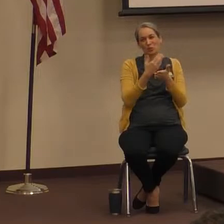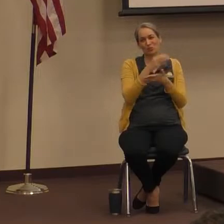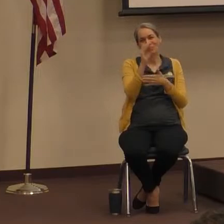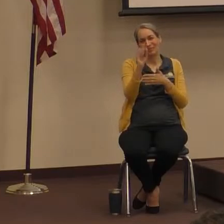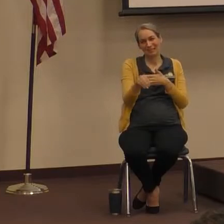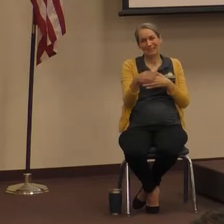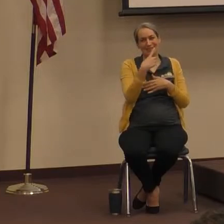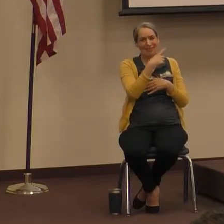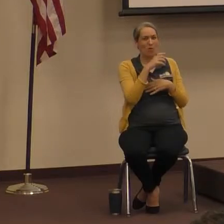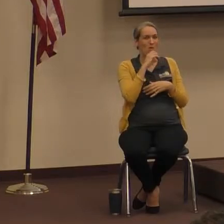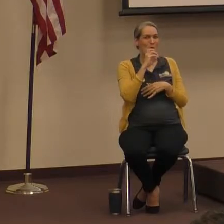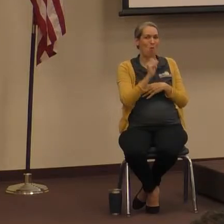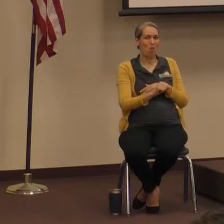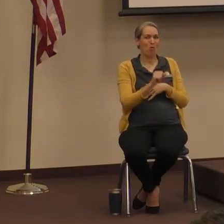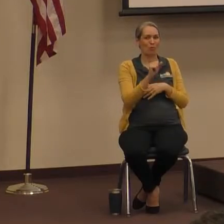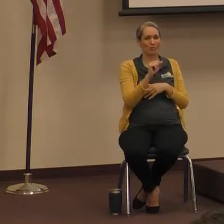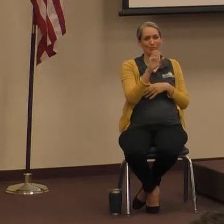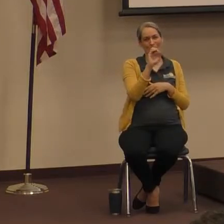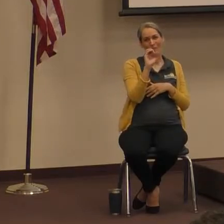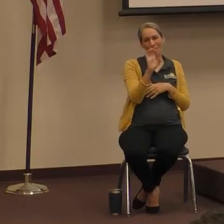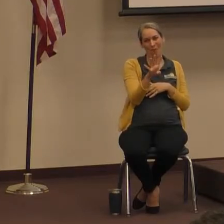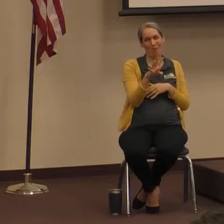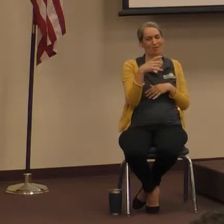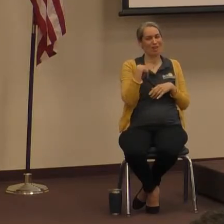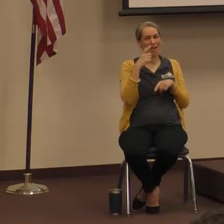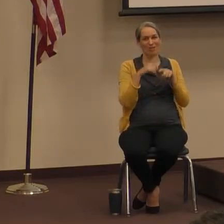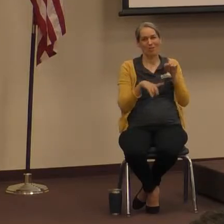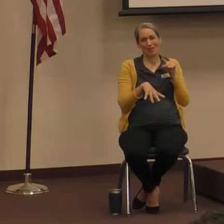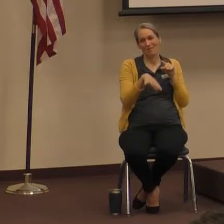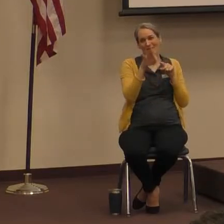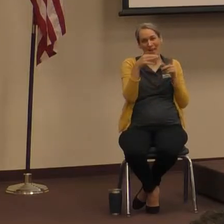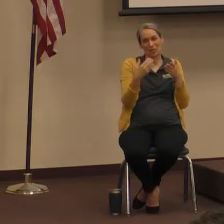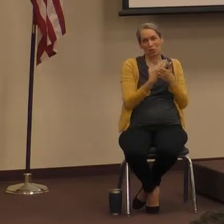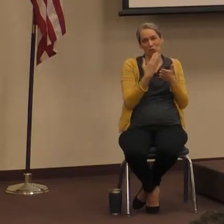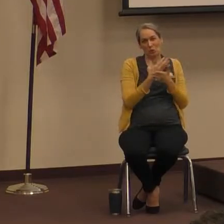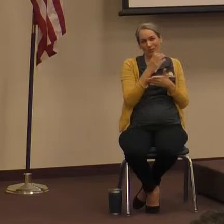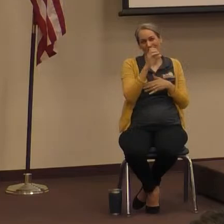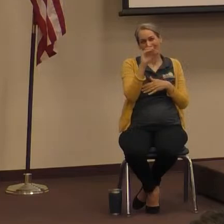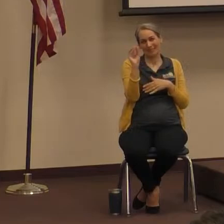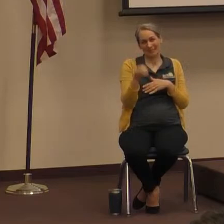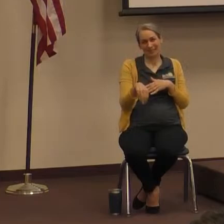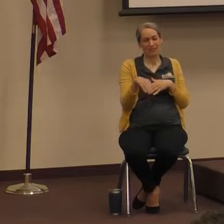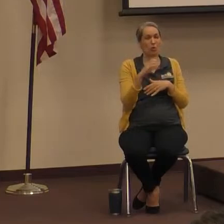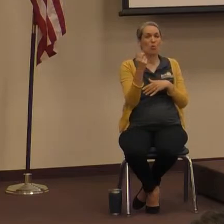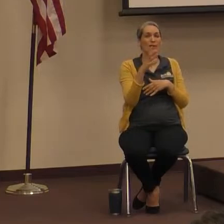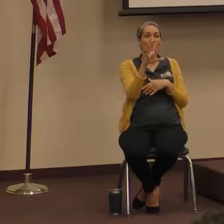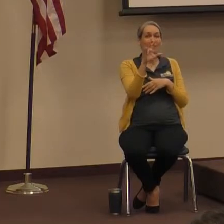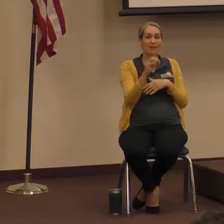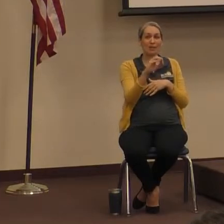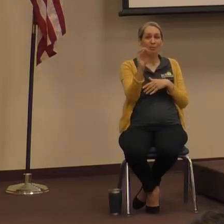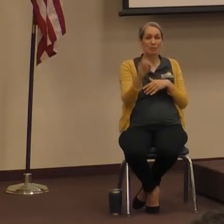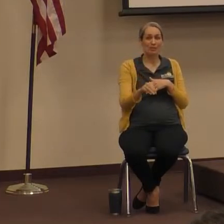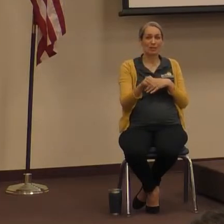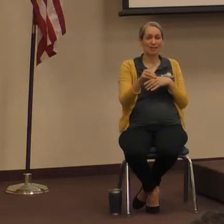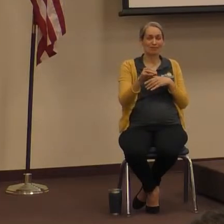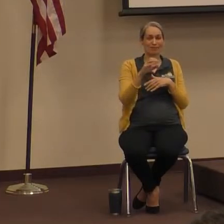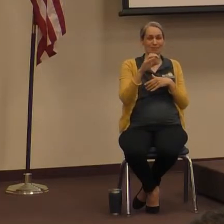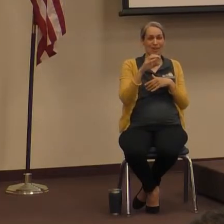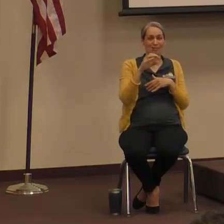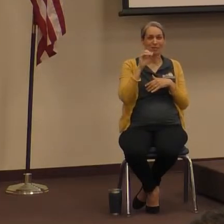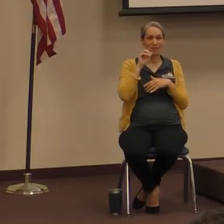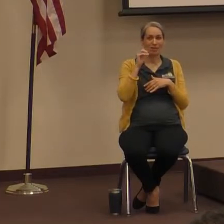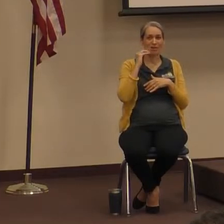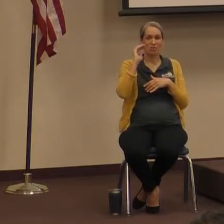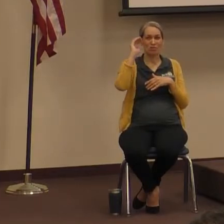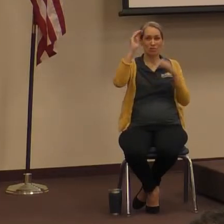imagine. Couldn't really find updated statistics there. Only 50% of adults over 25 years of age believe viewing